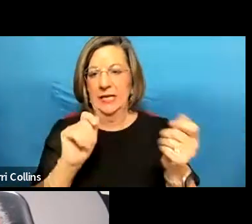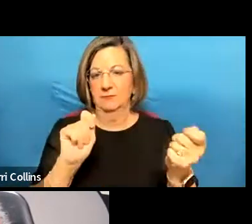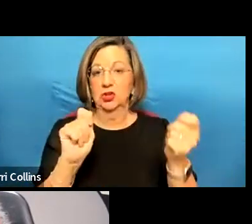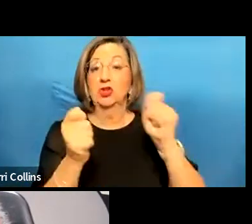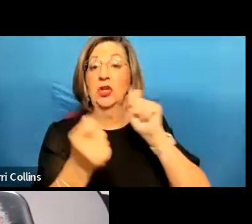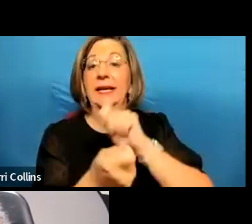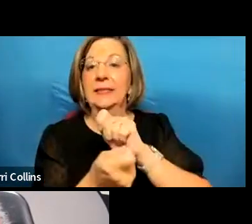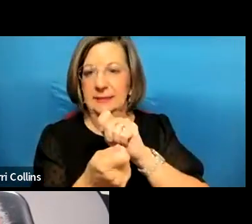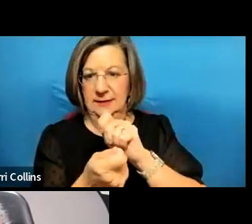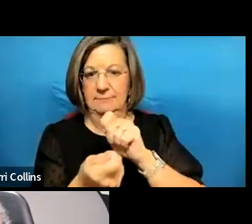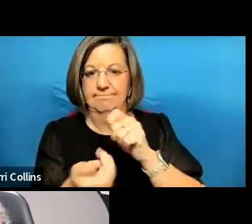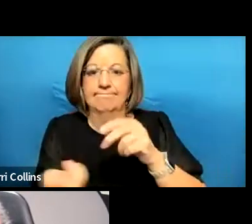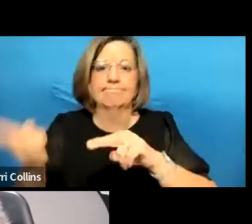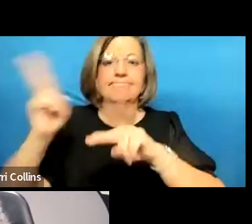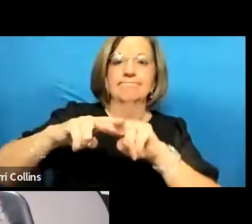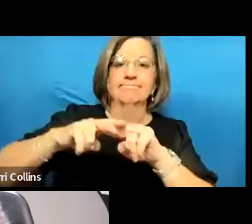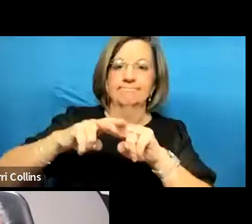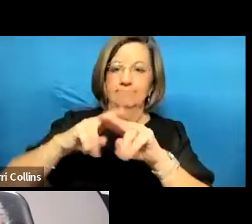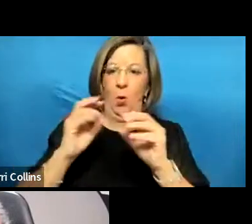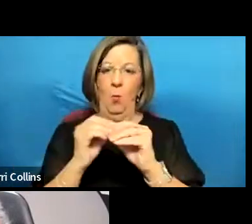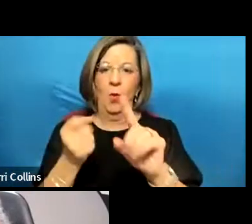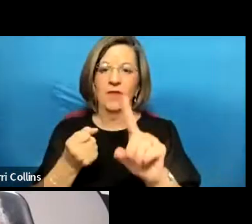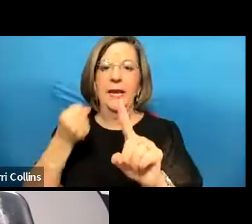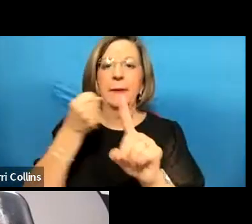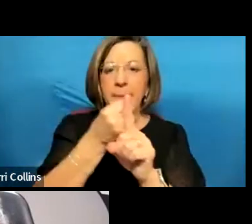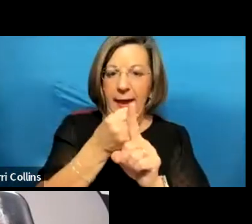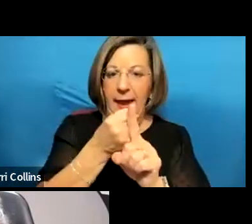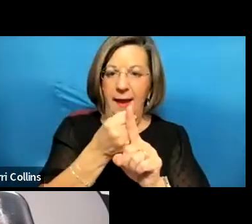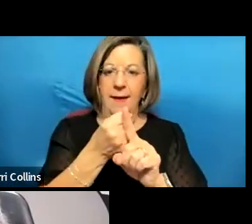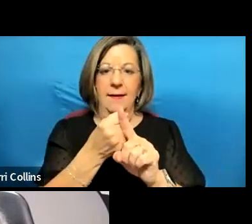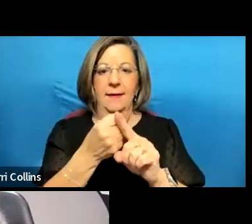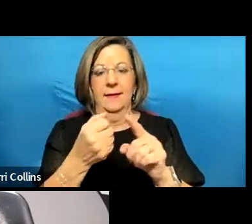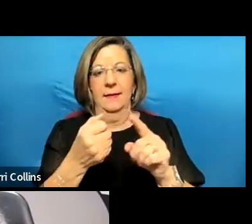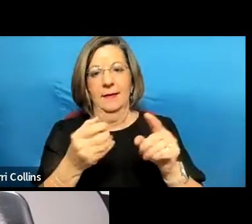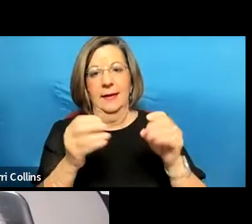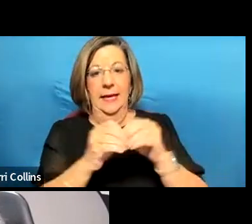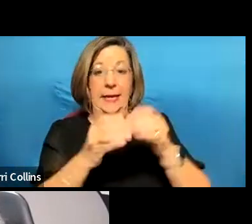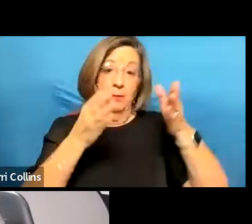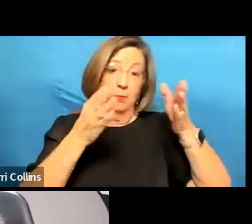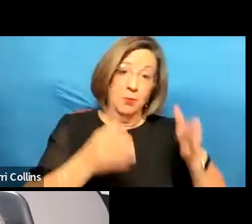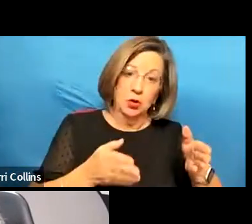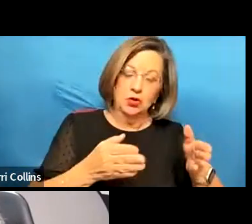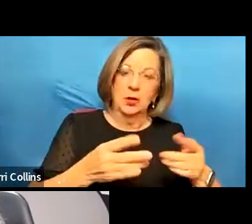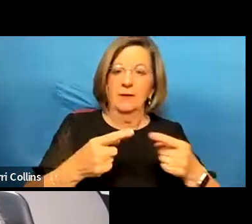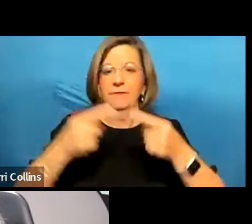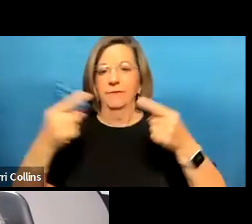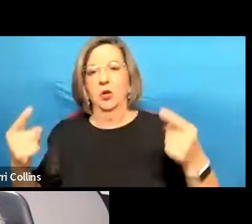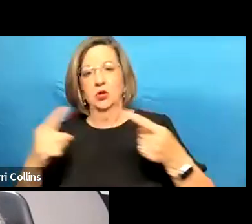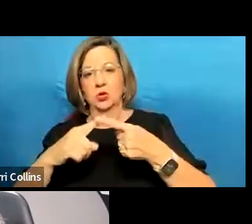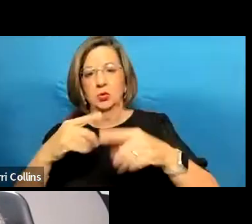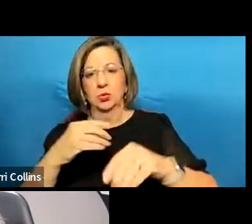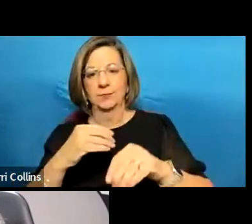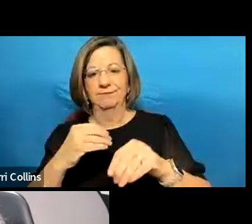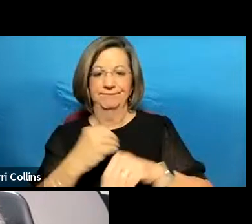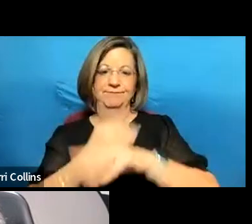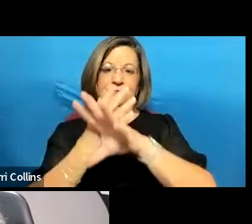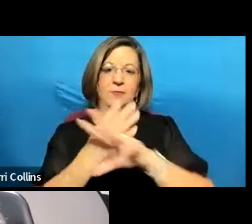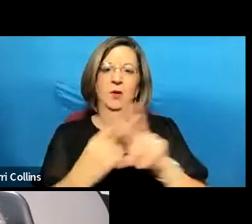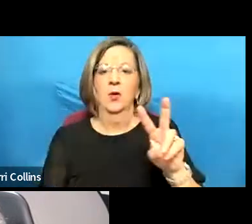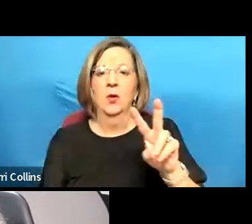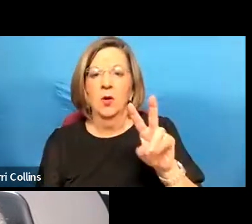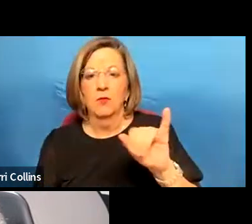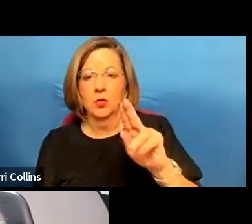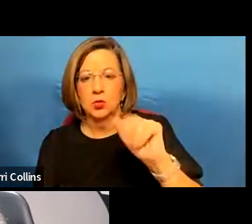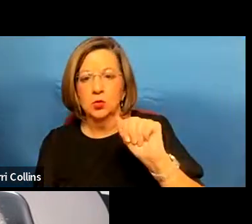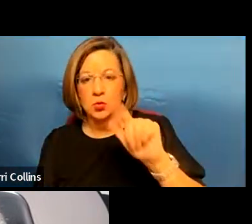The business of interpreting has changed. It has increased and had more of an impact on in-persons